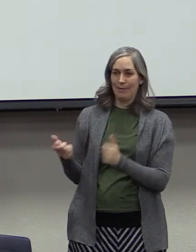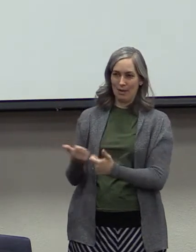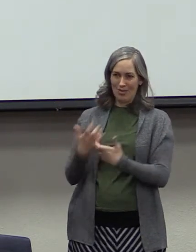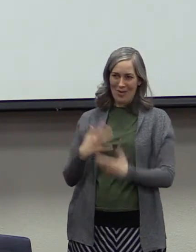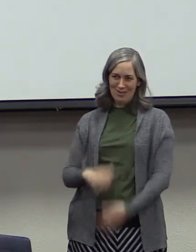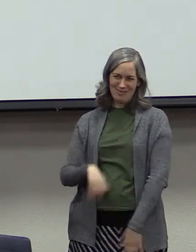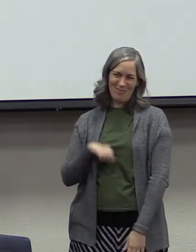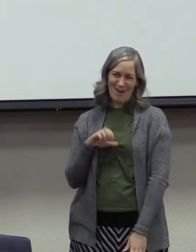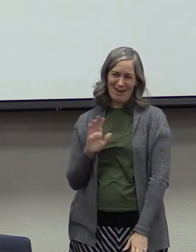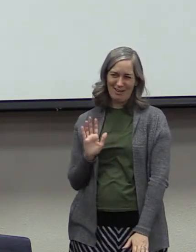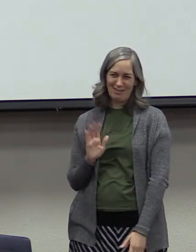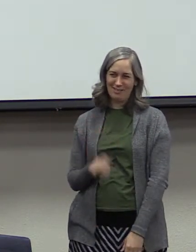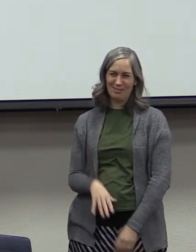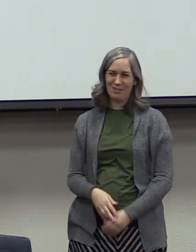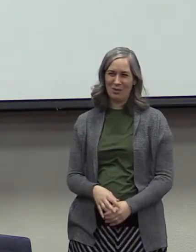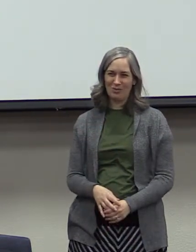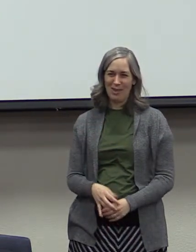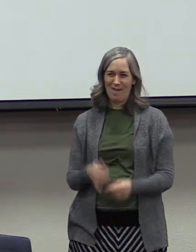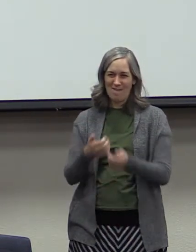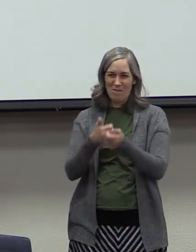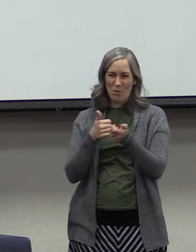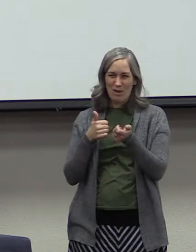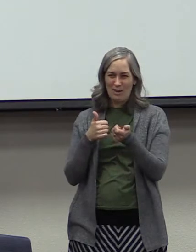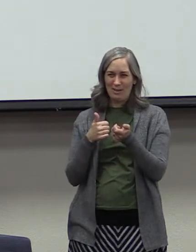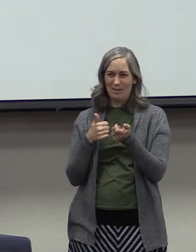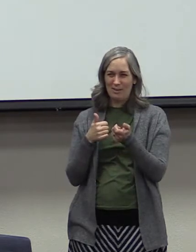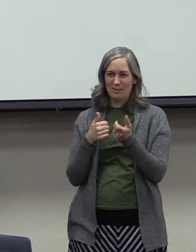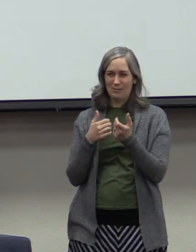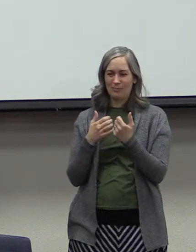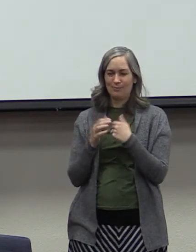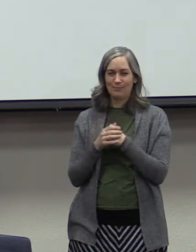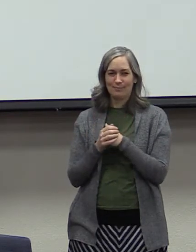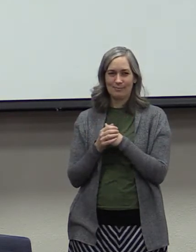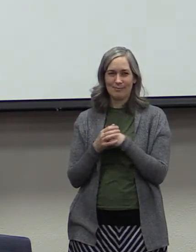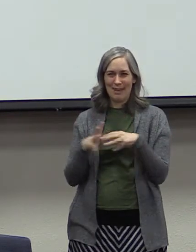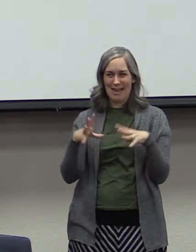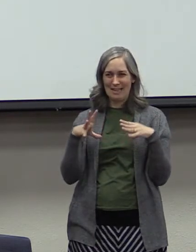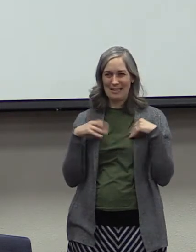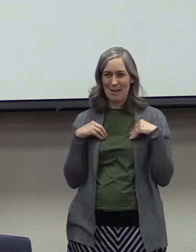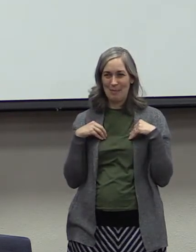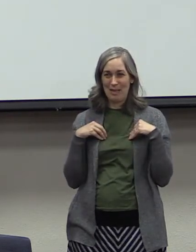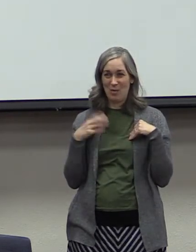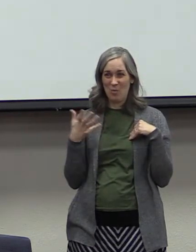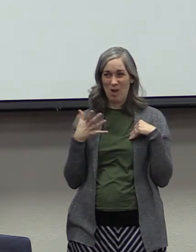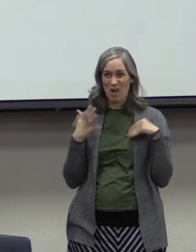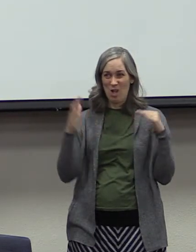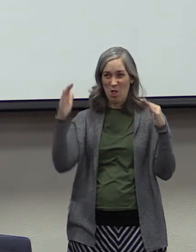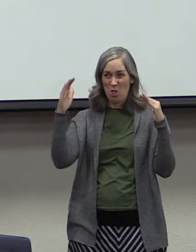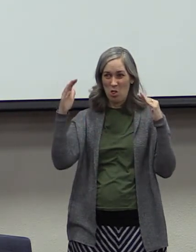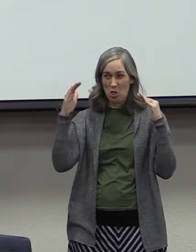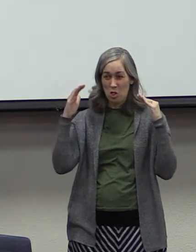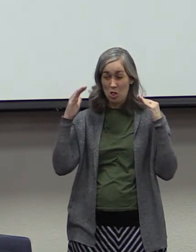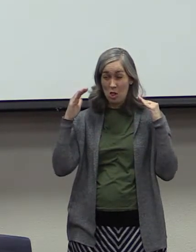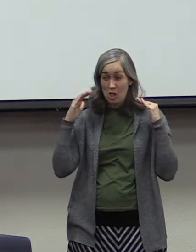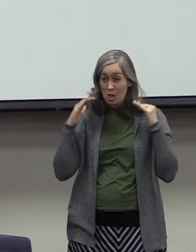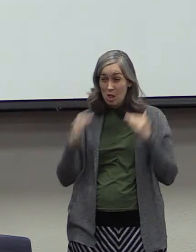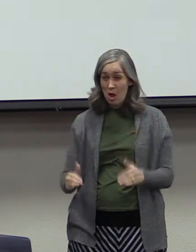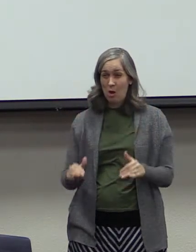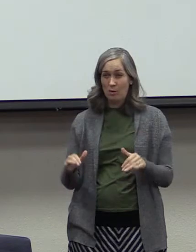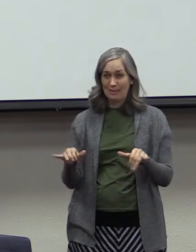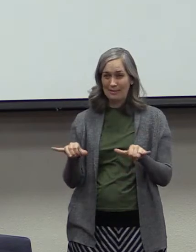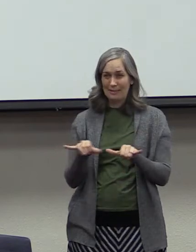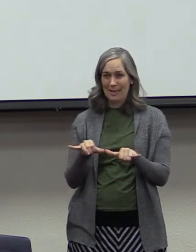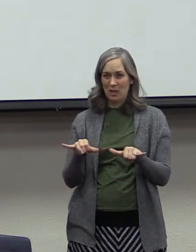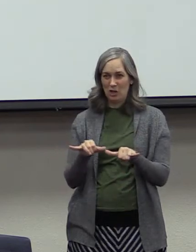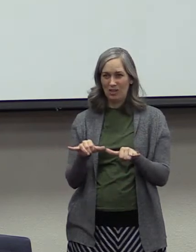well. We need to avoid the acceptance of low standards, of just